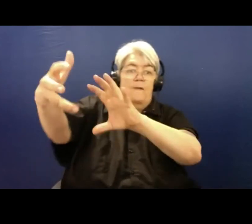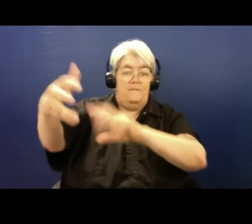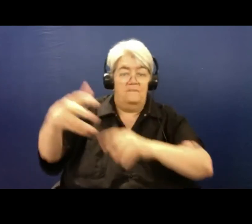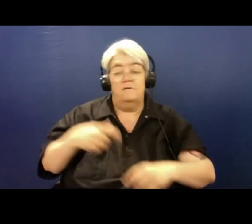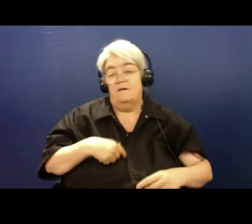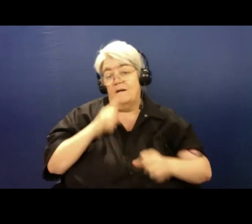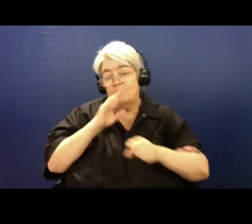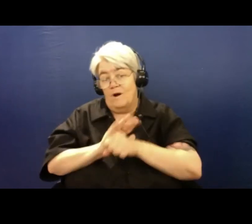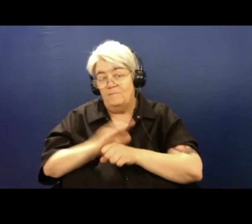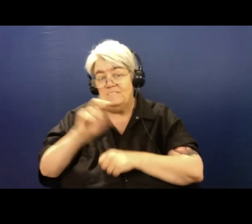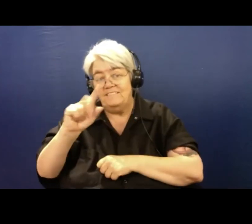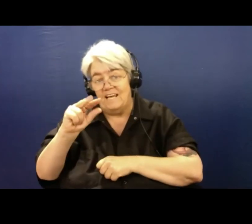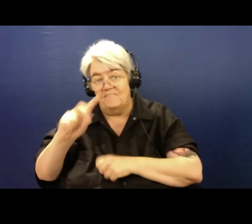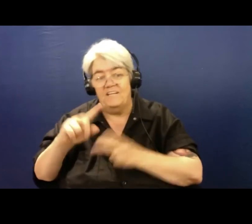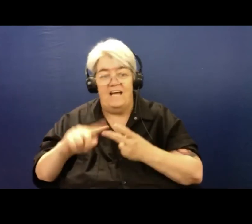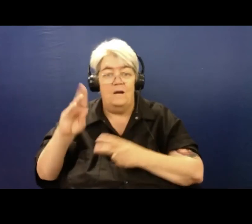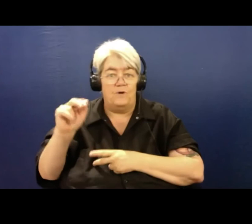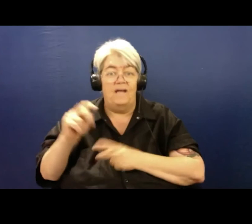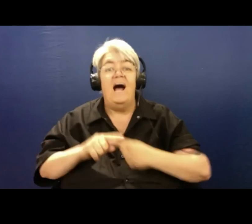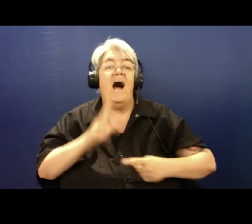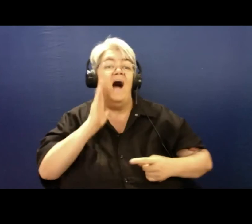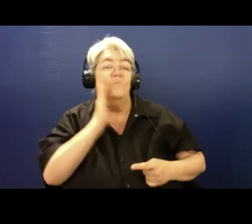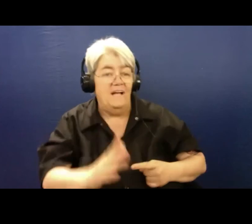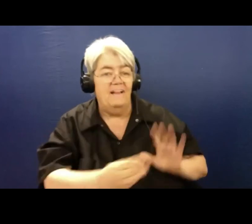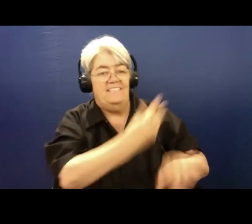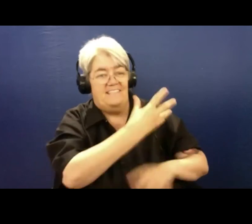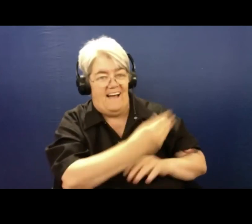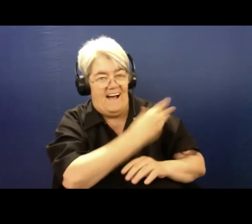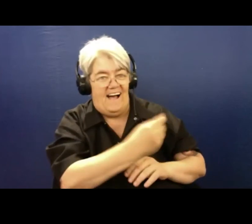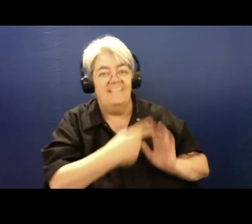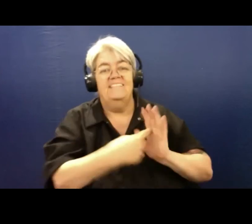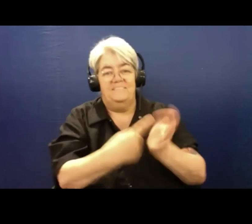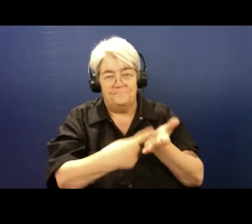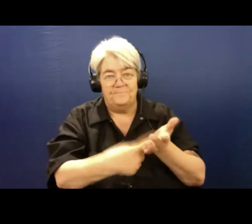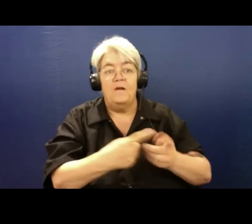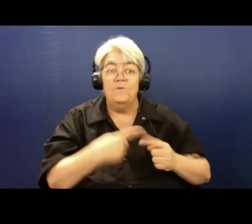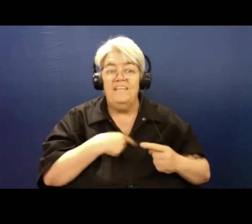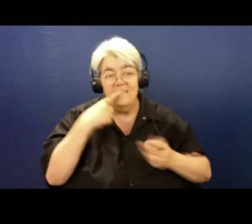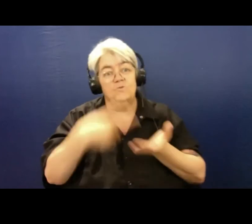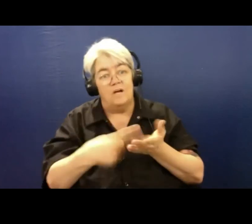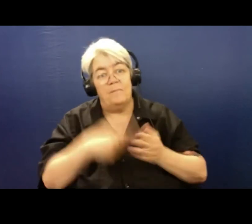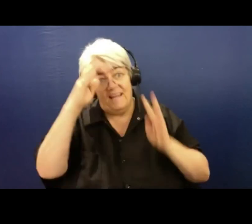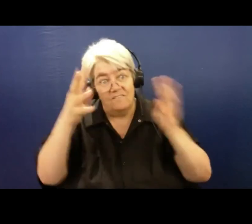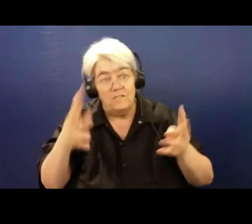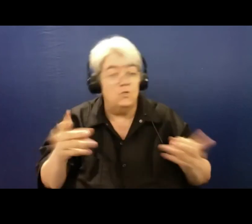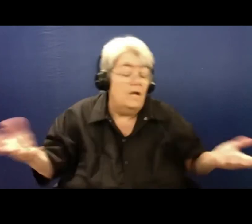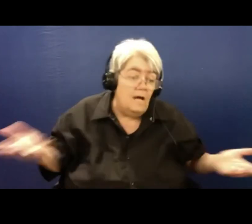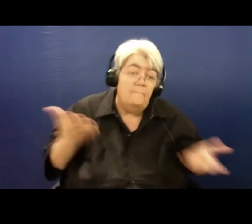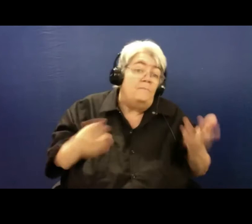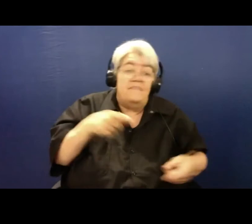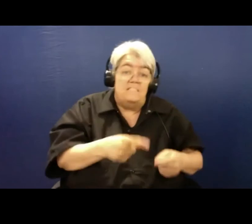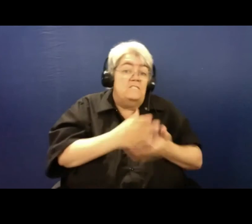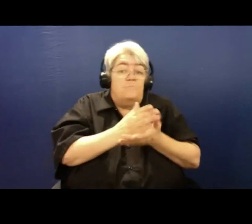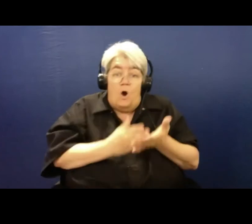and promised Brian that I would go through the slides, and I will do that, because I do think we need to talk about innovation. And maybe this is part of what one of